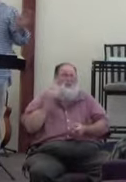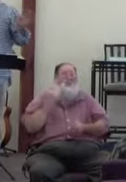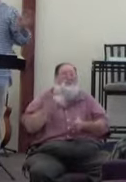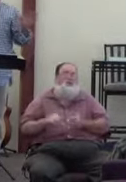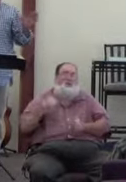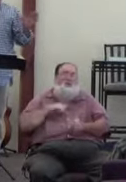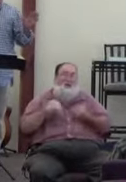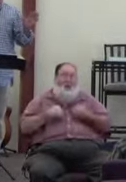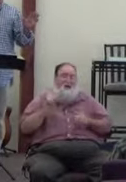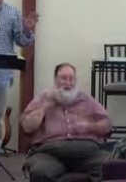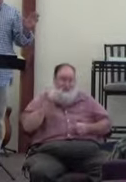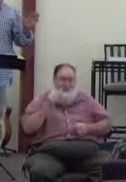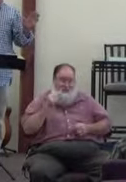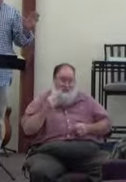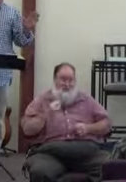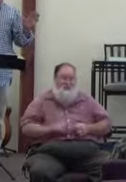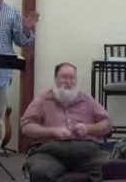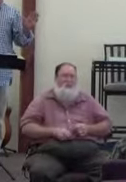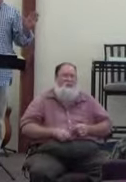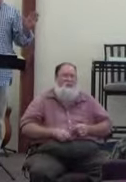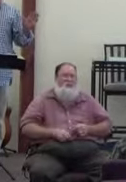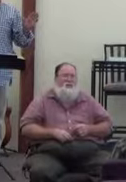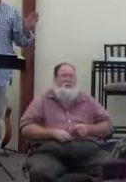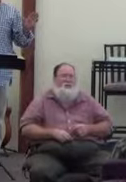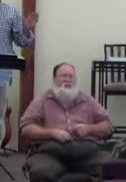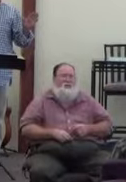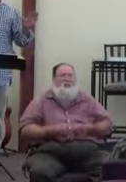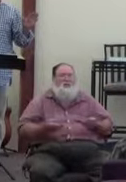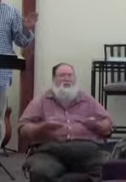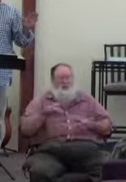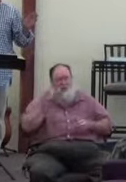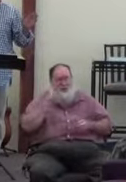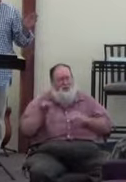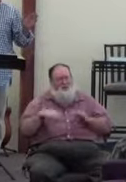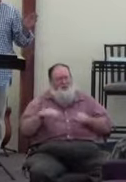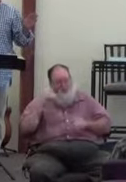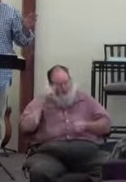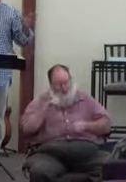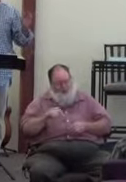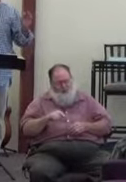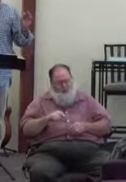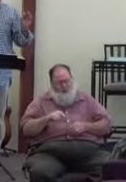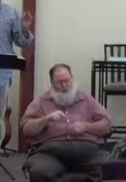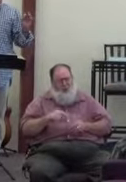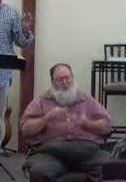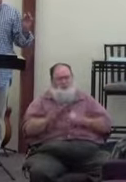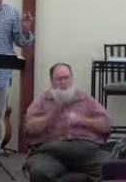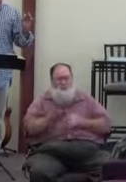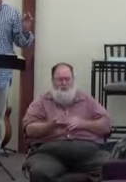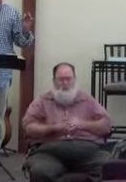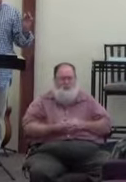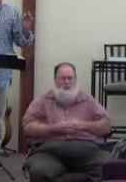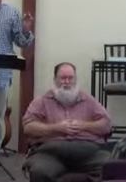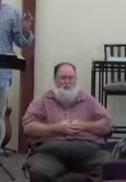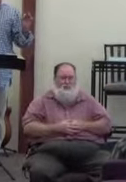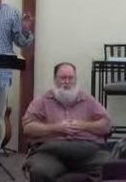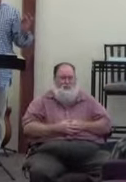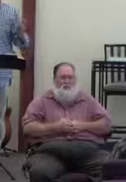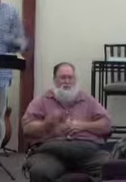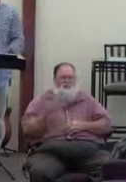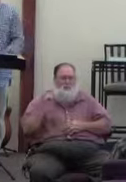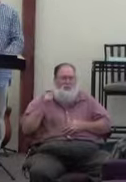testimony, every one, of what God has done for you and through you. And